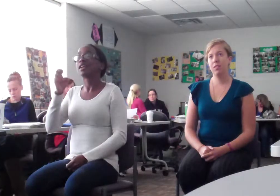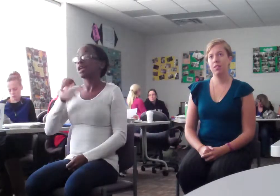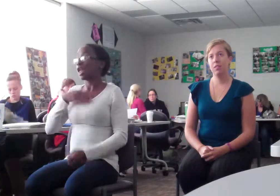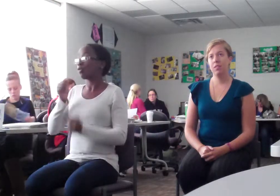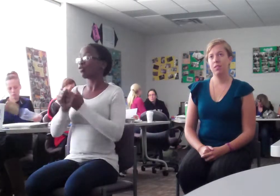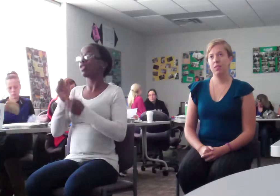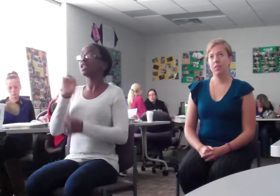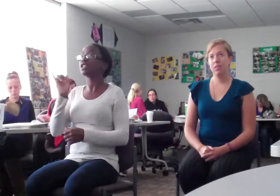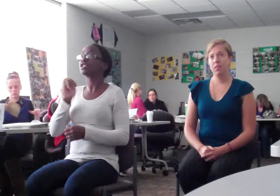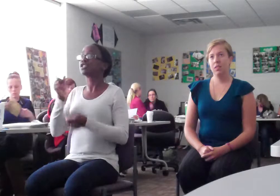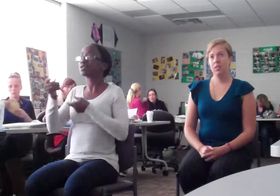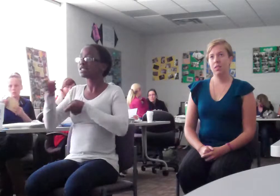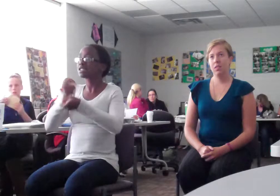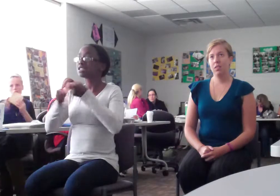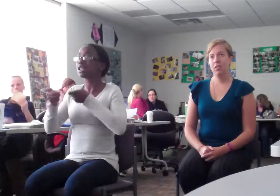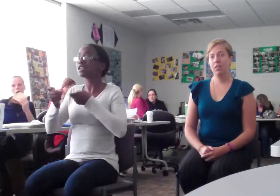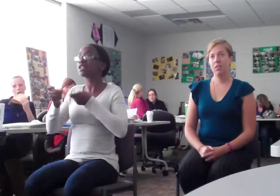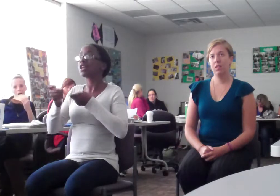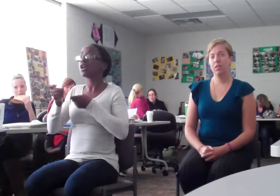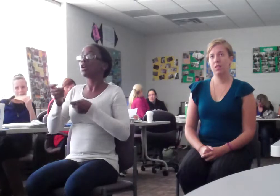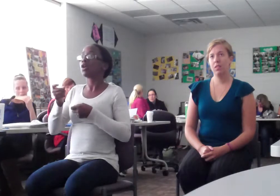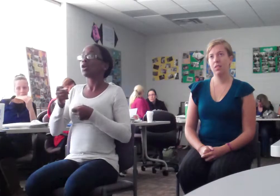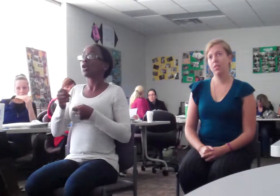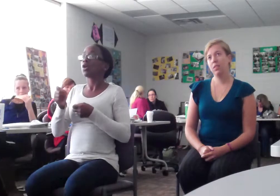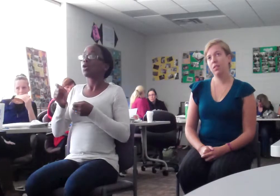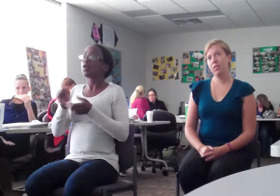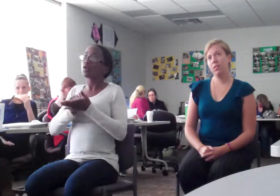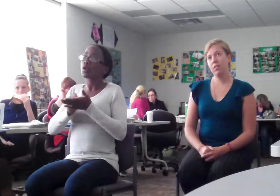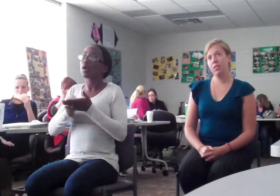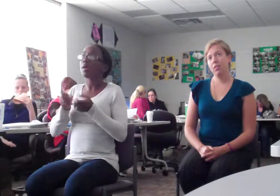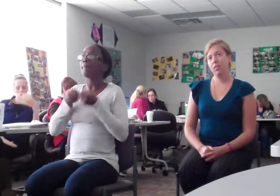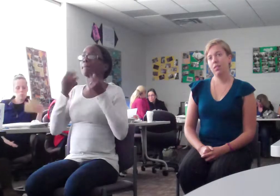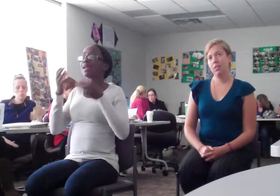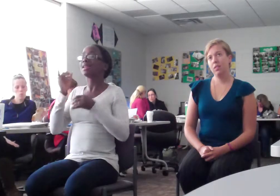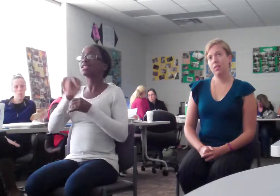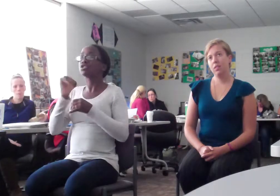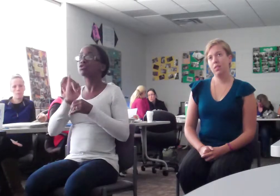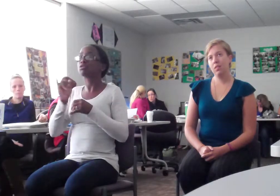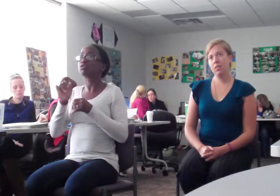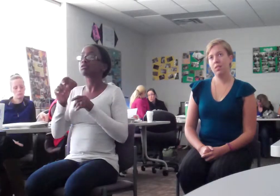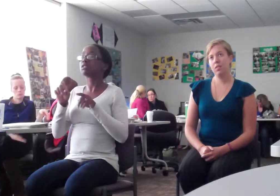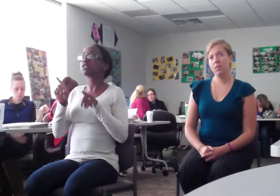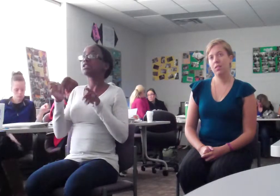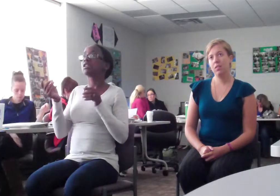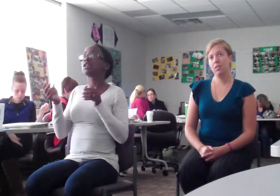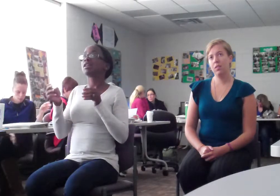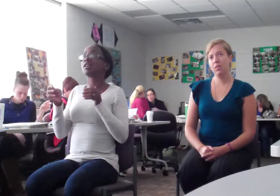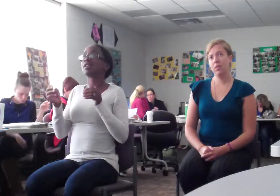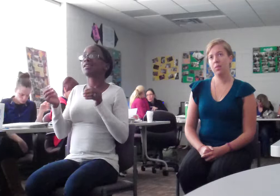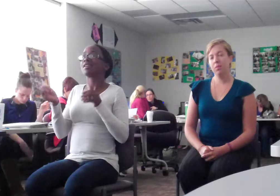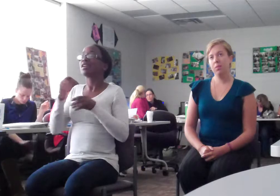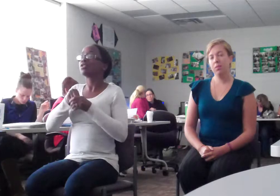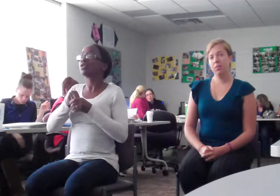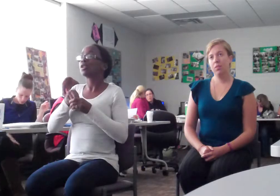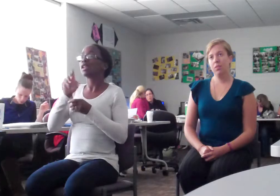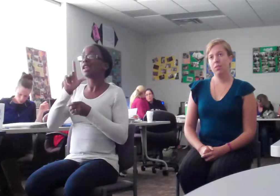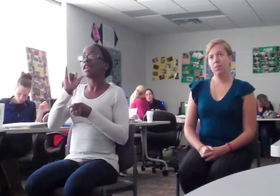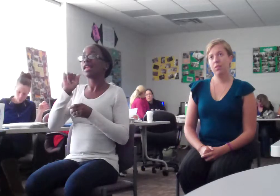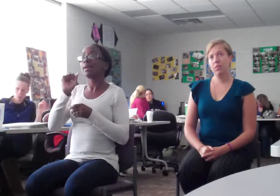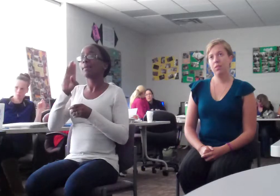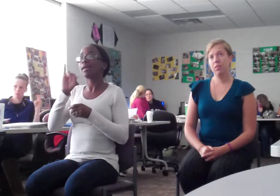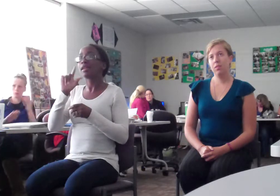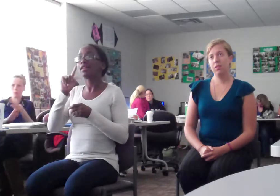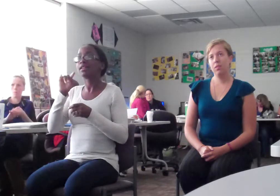the Insurance Exchange. We write all kinds of insurance, including liability coverage, as well as personal kinds